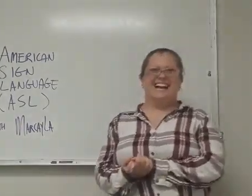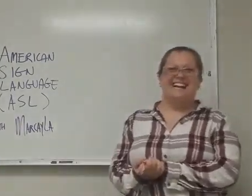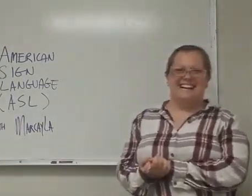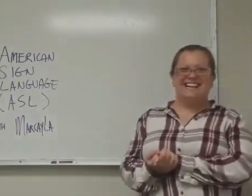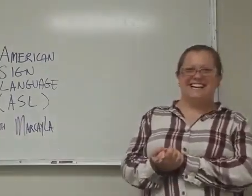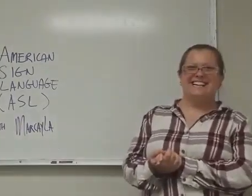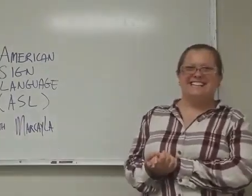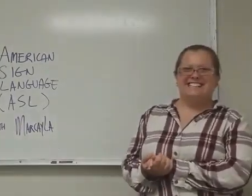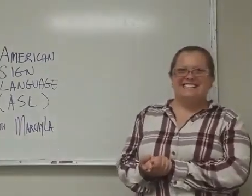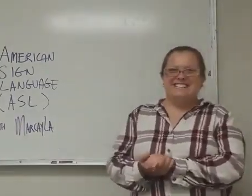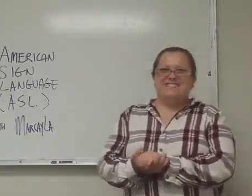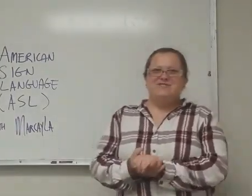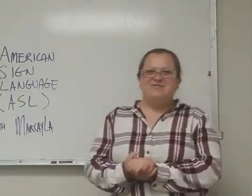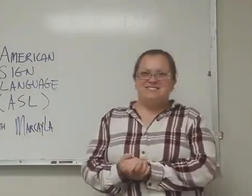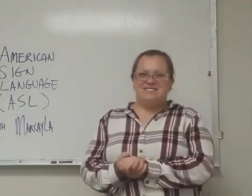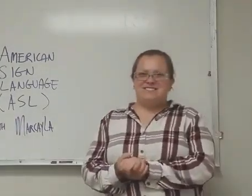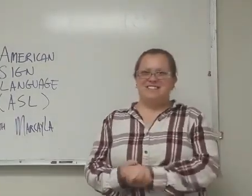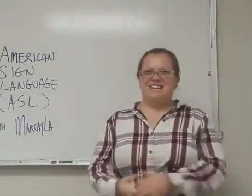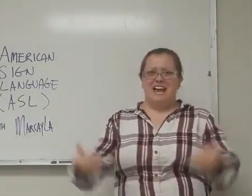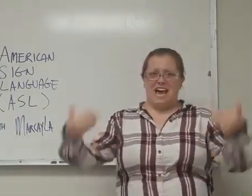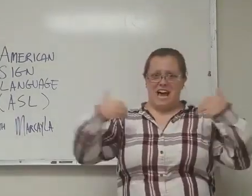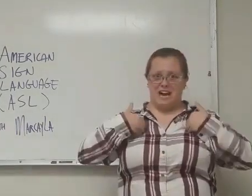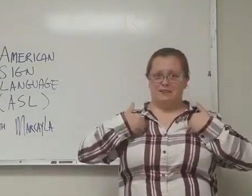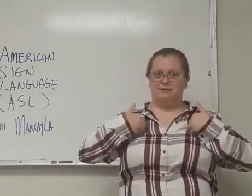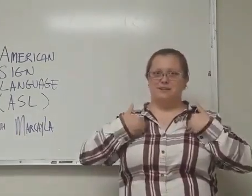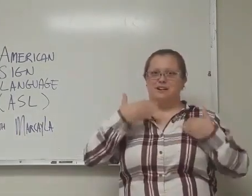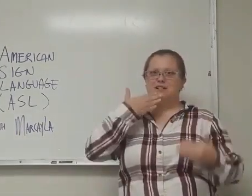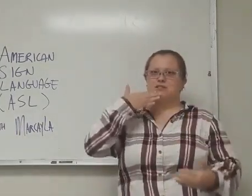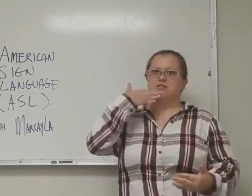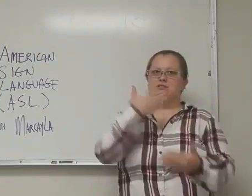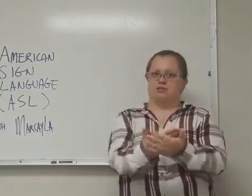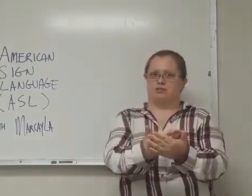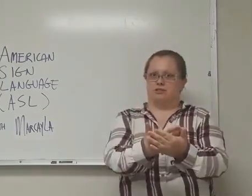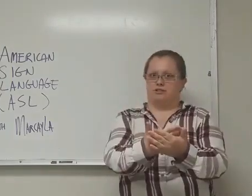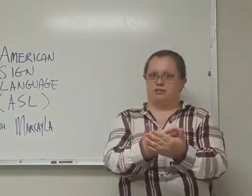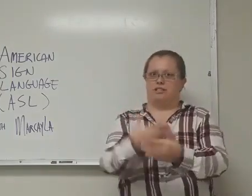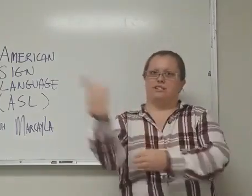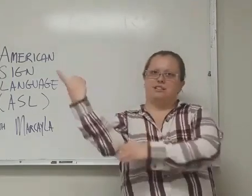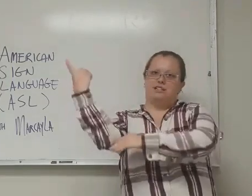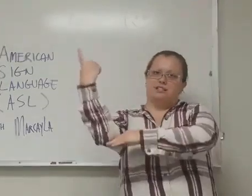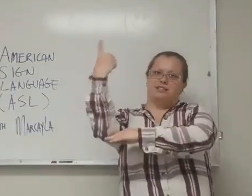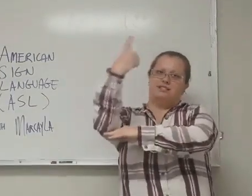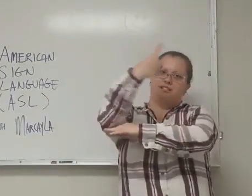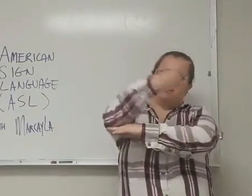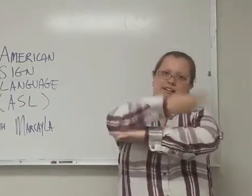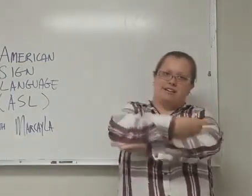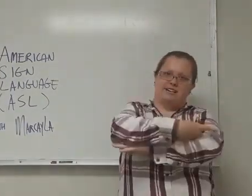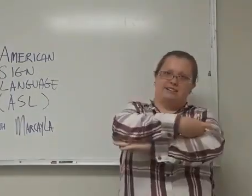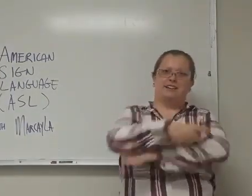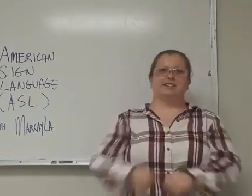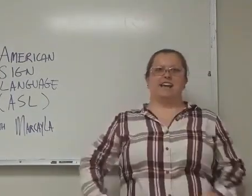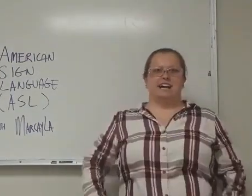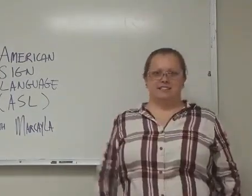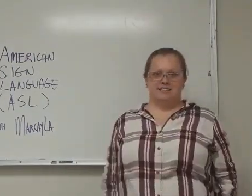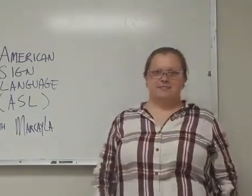Okay. So one more time, it's have a a good day. Okay. Exactly. Awesome.